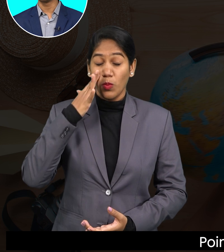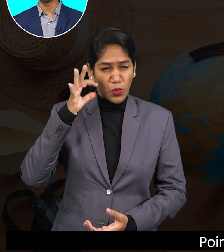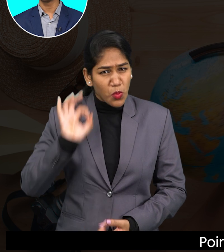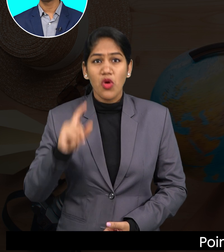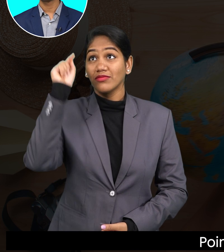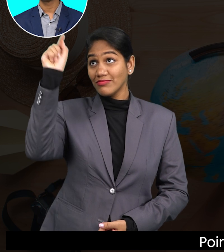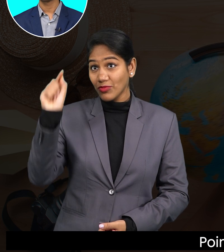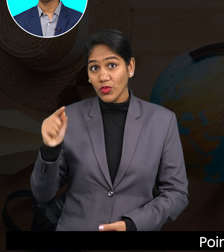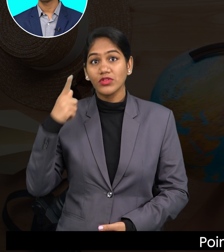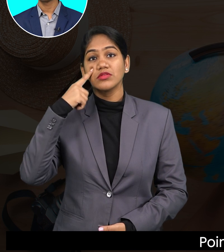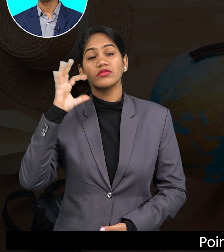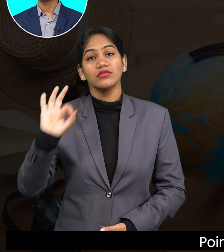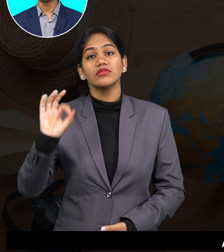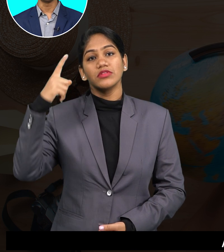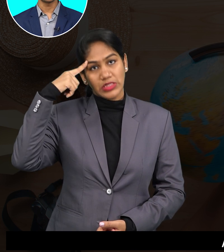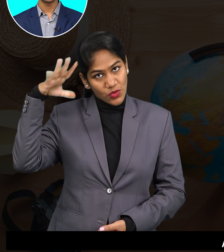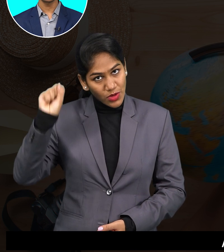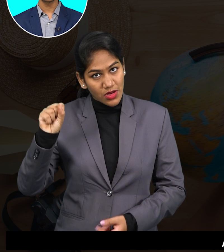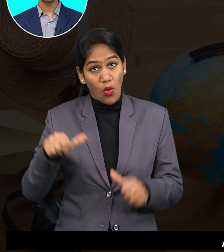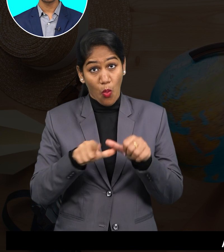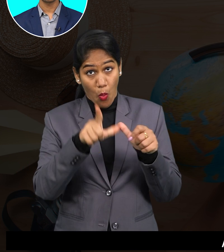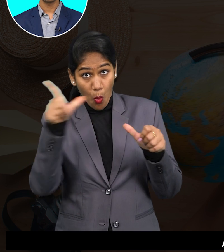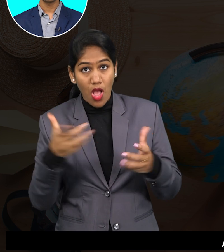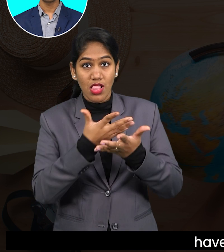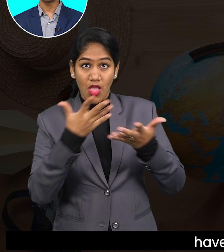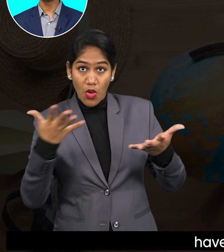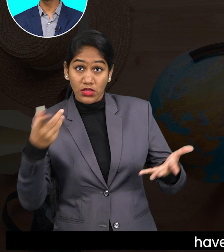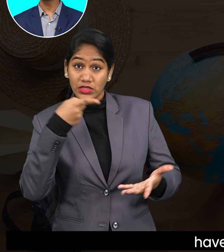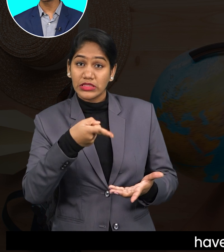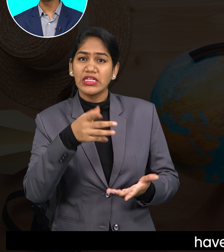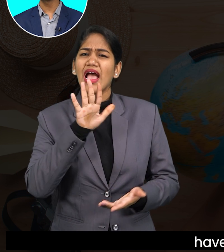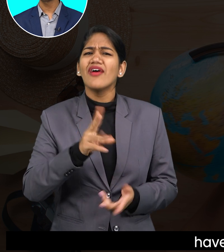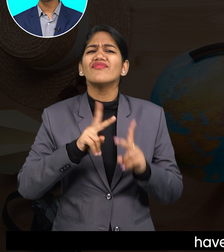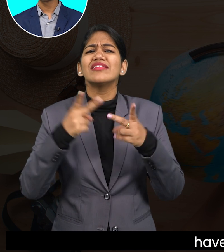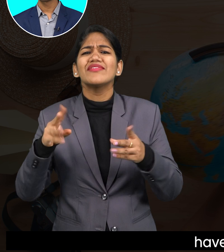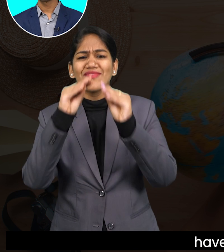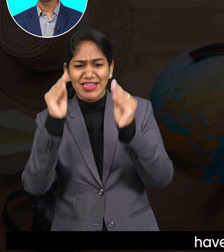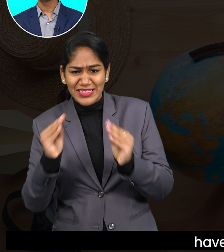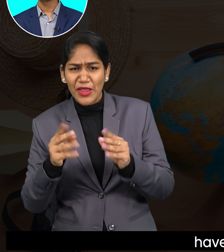Points to remember. All the objects have different shapes,